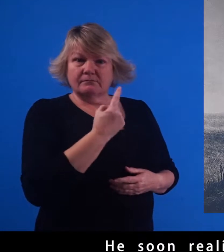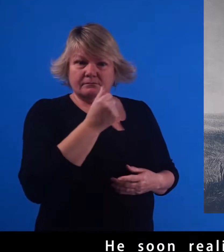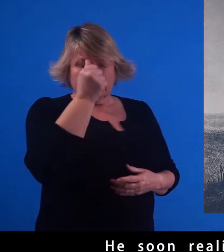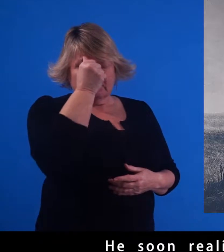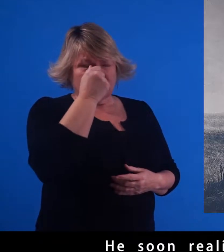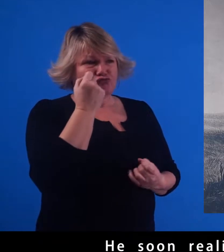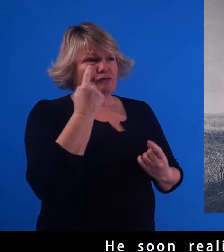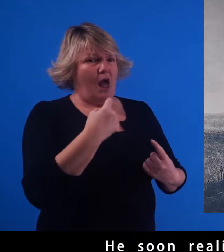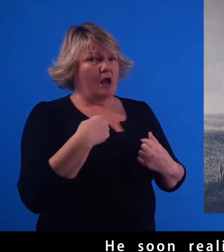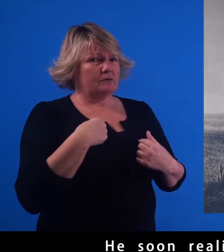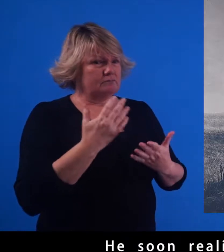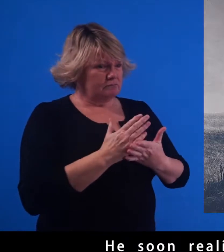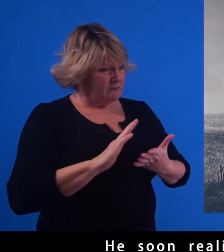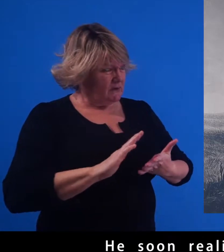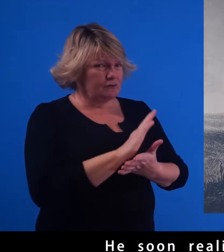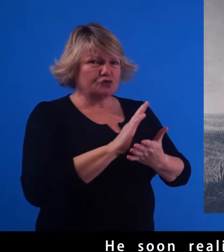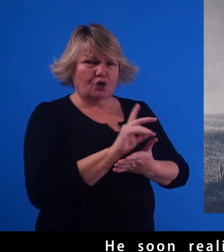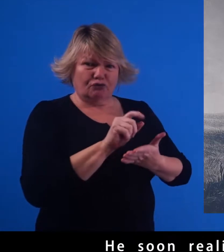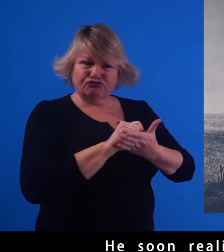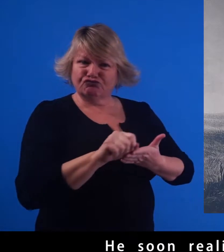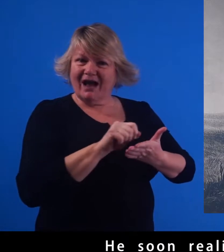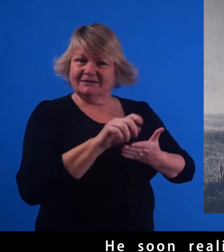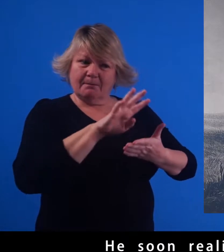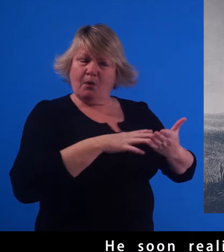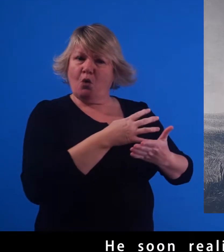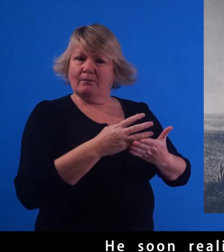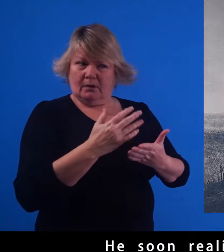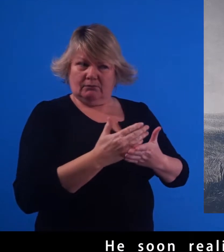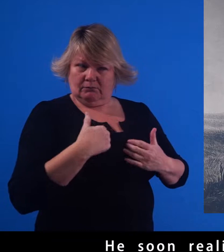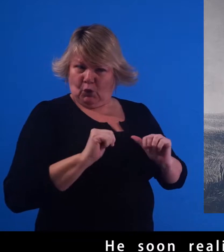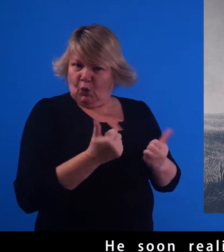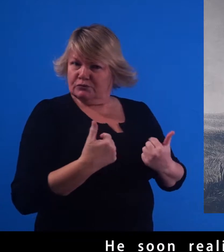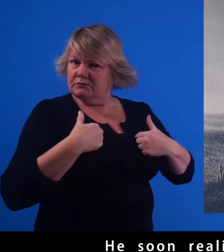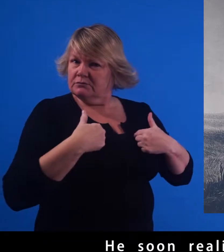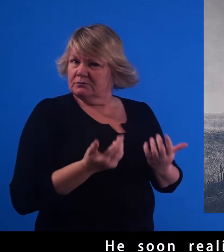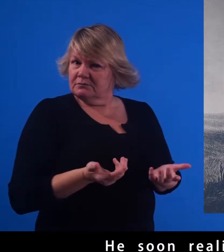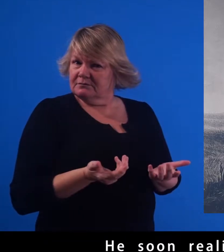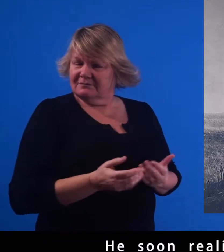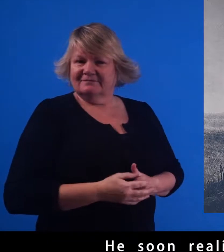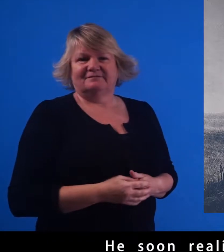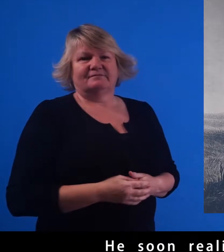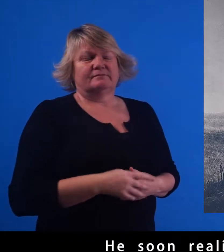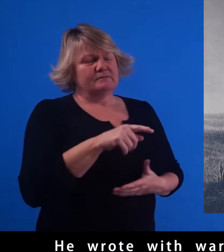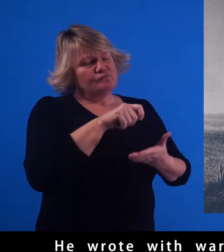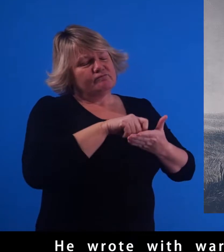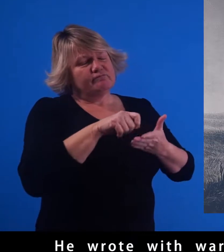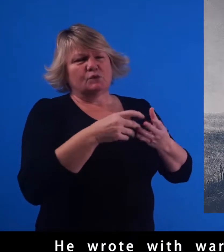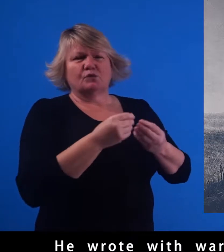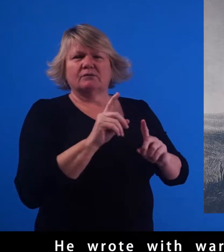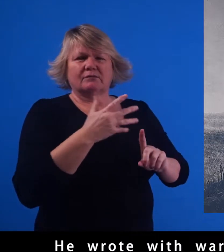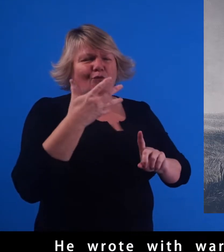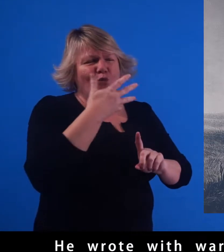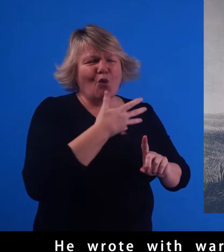He soon realised that he enjoyed writing poetry and was very good at it. He wrote